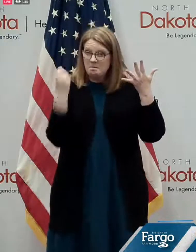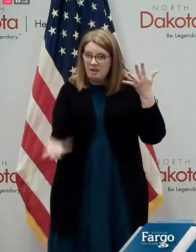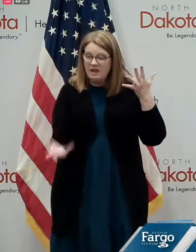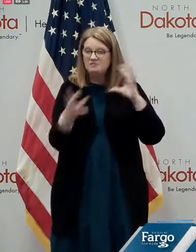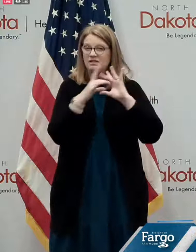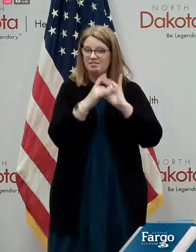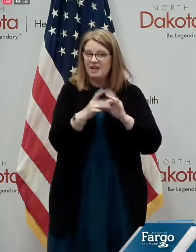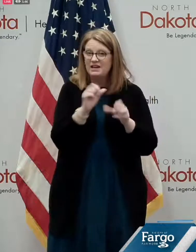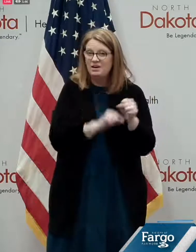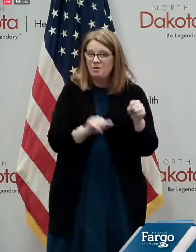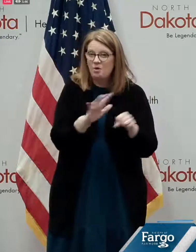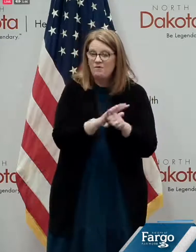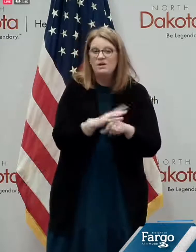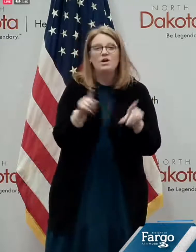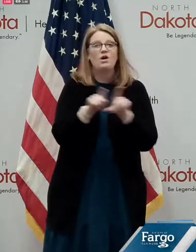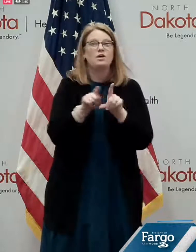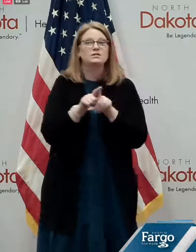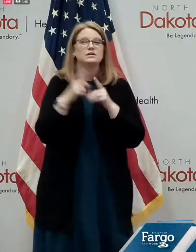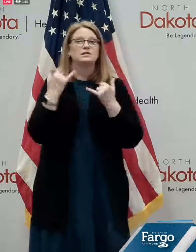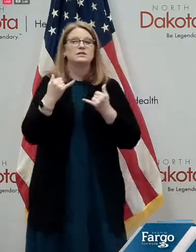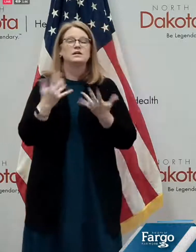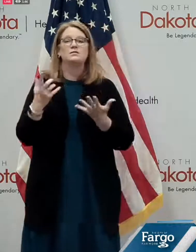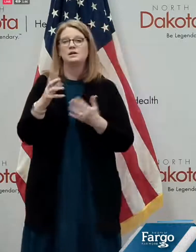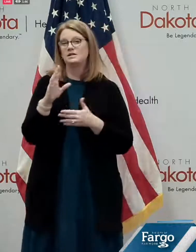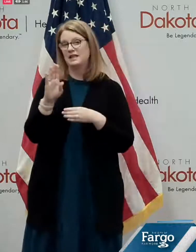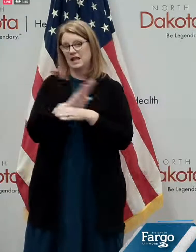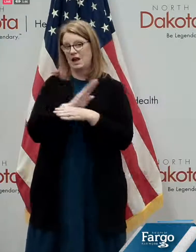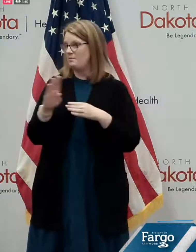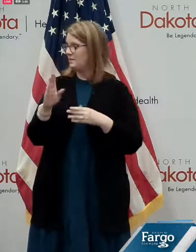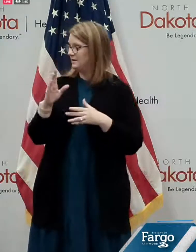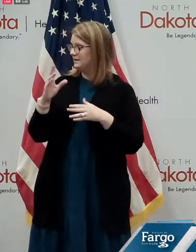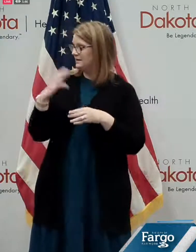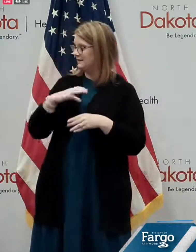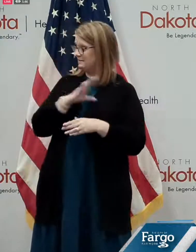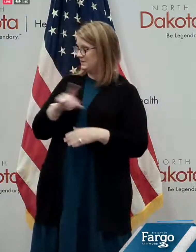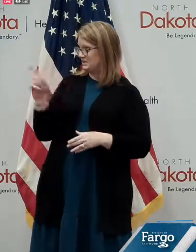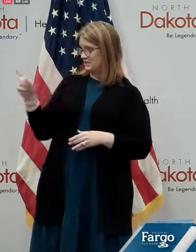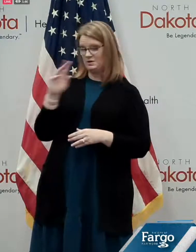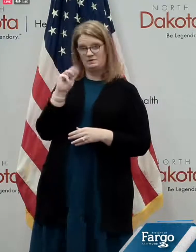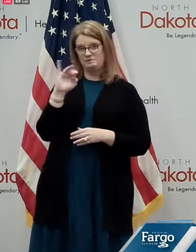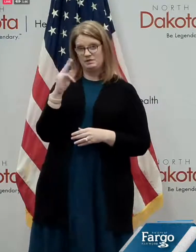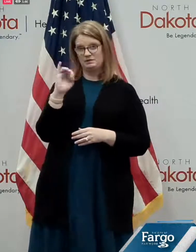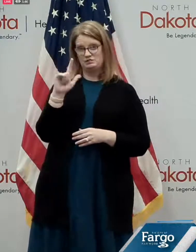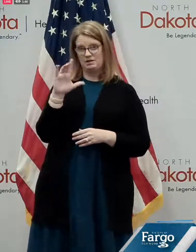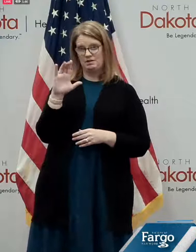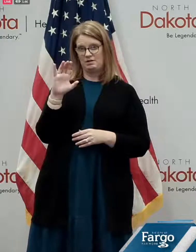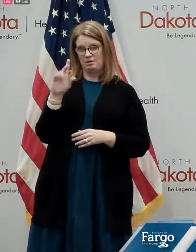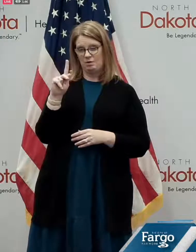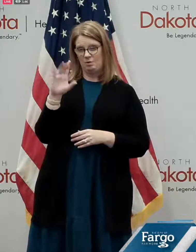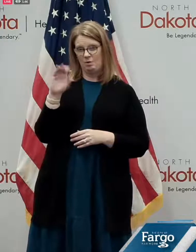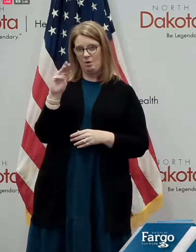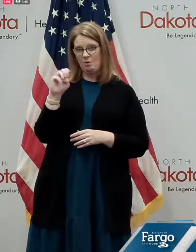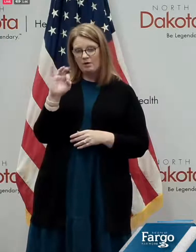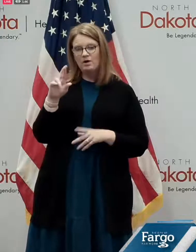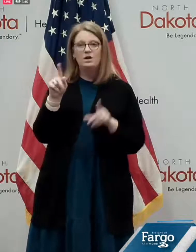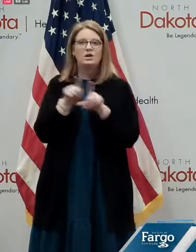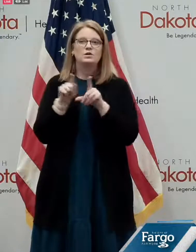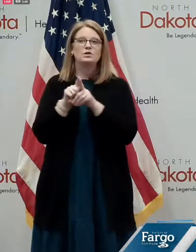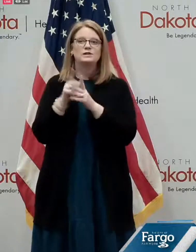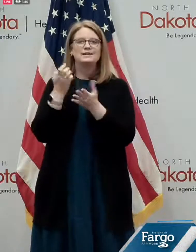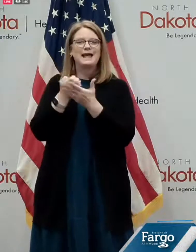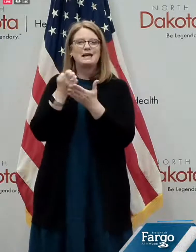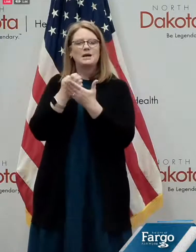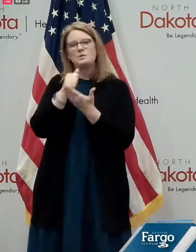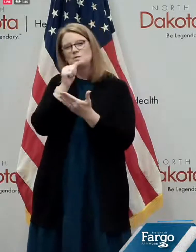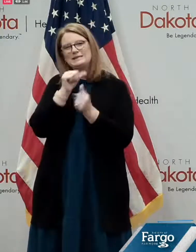to COVID, including an update from Commerce Commissioner Michelle Comer. Thank you, Michelle, for being here to talk about the Economic Resiliency Grant